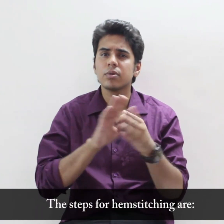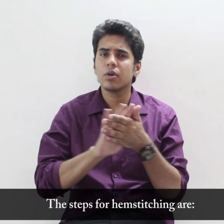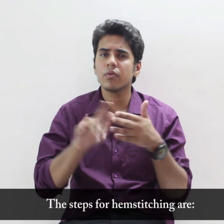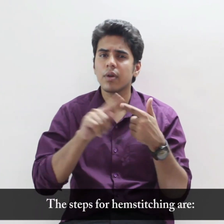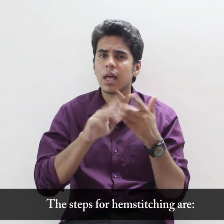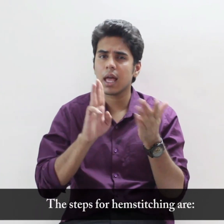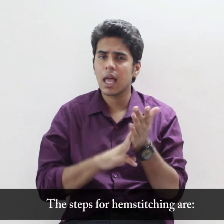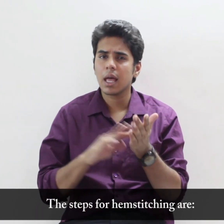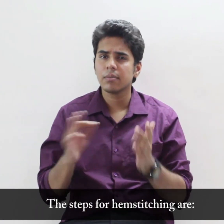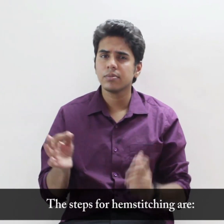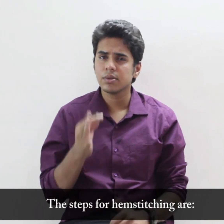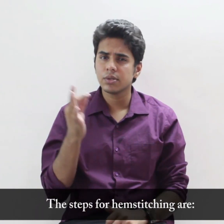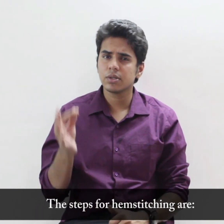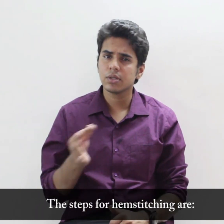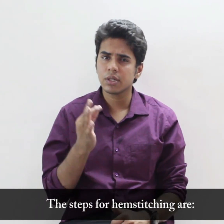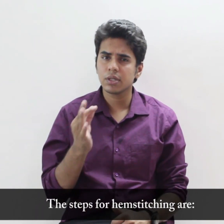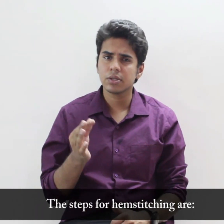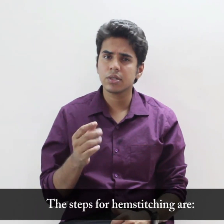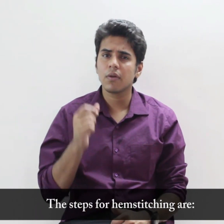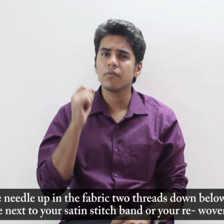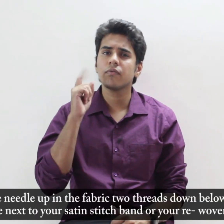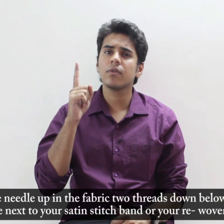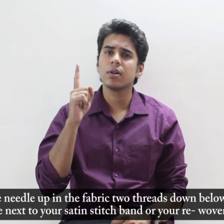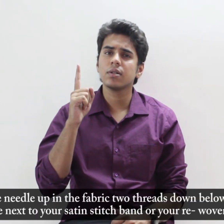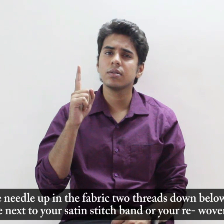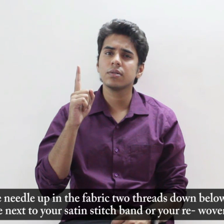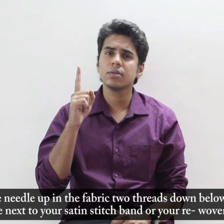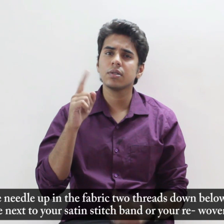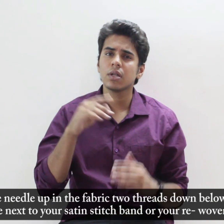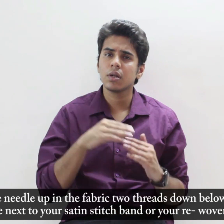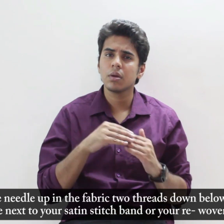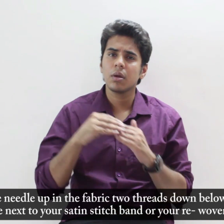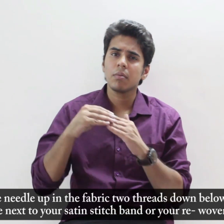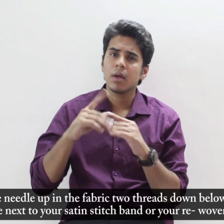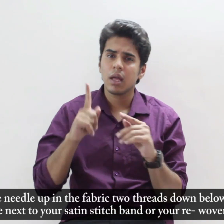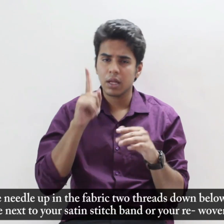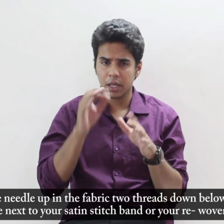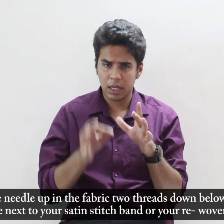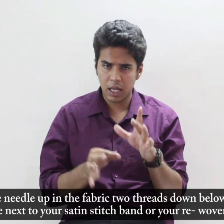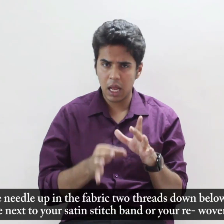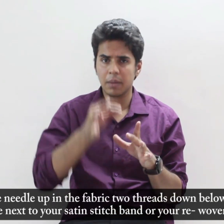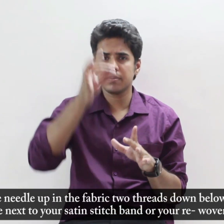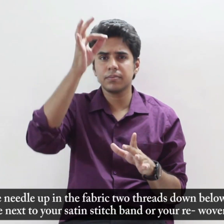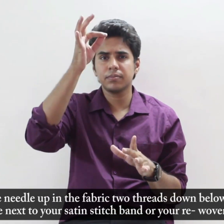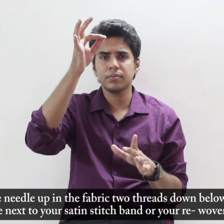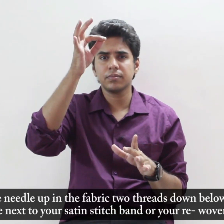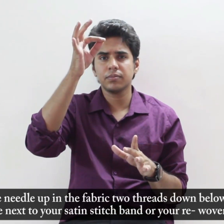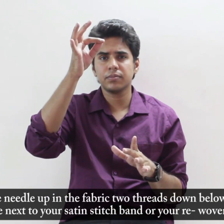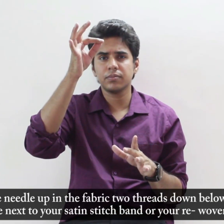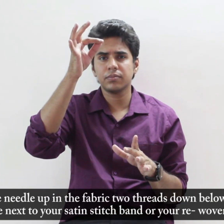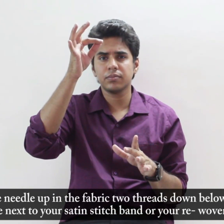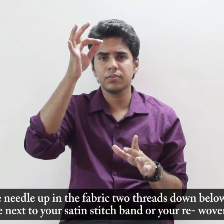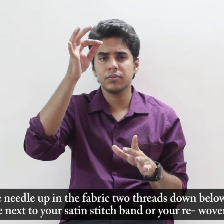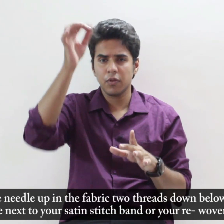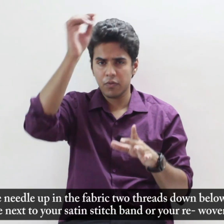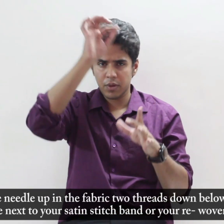The steps for hem stitching are: Number 1. Bring the needle up in the fabric 2 threads